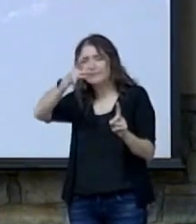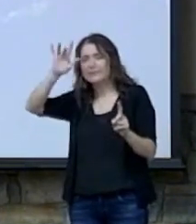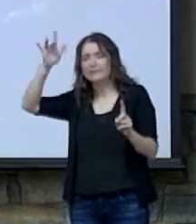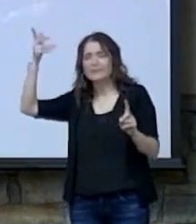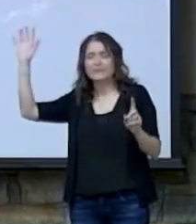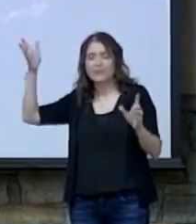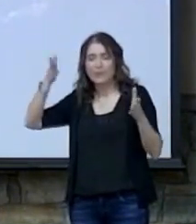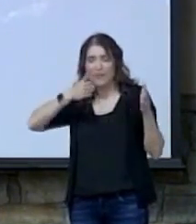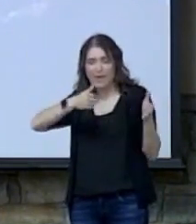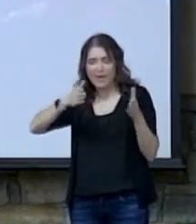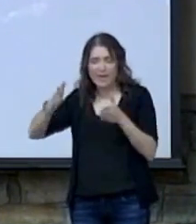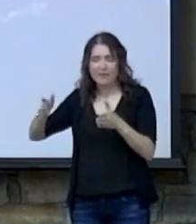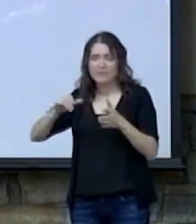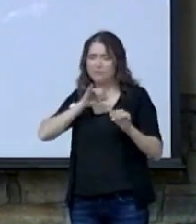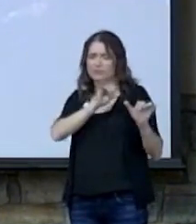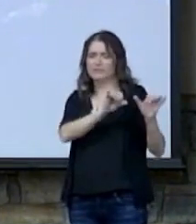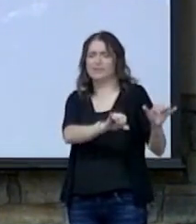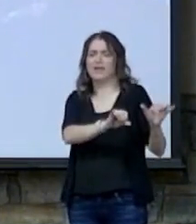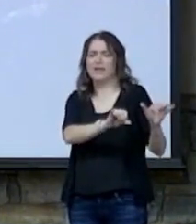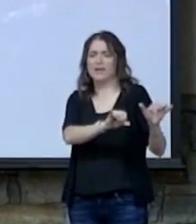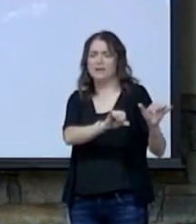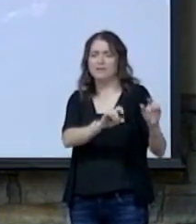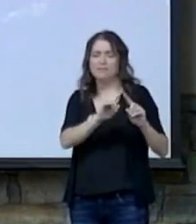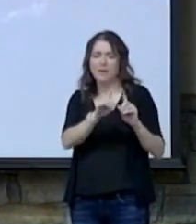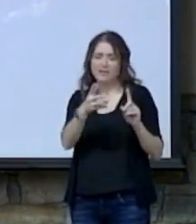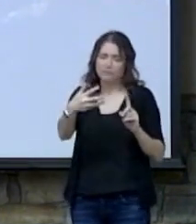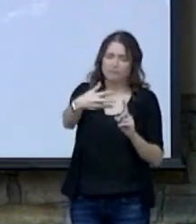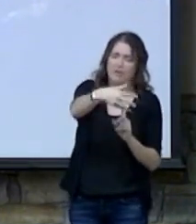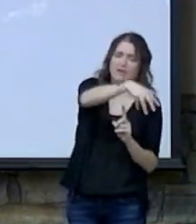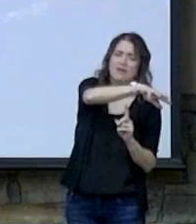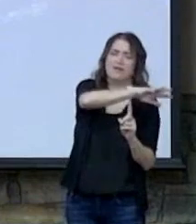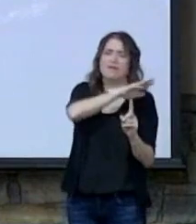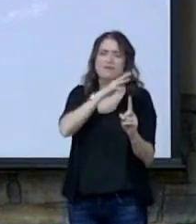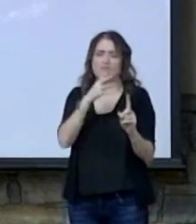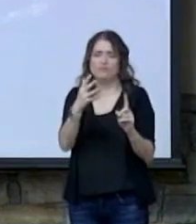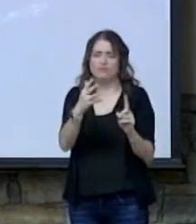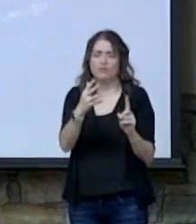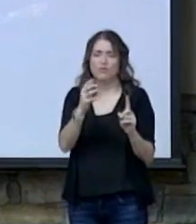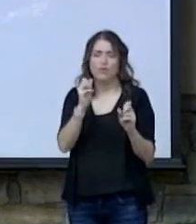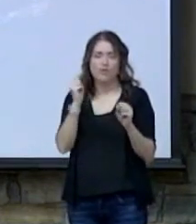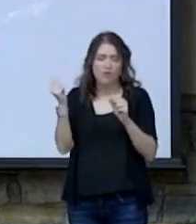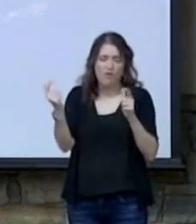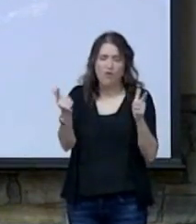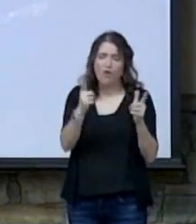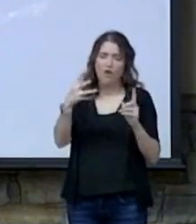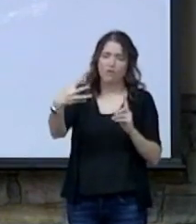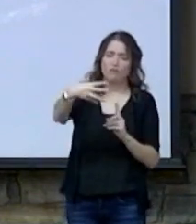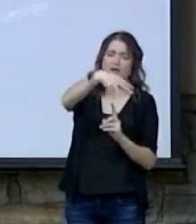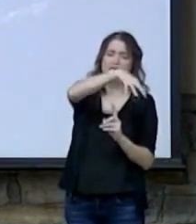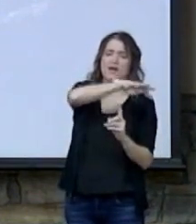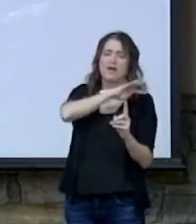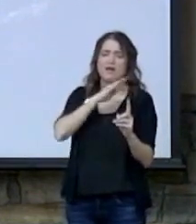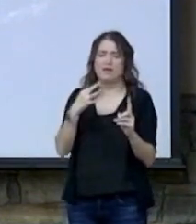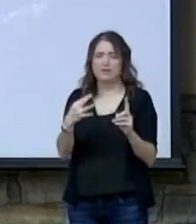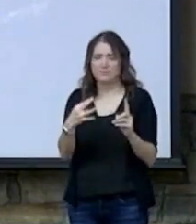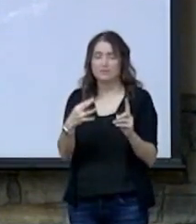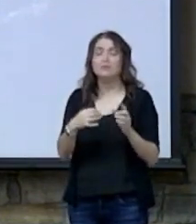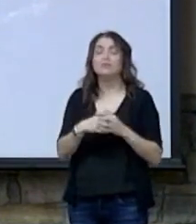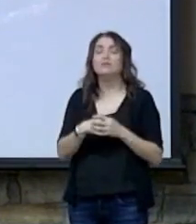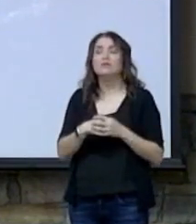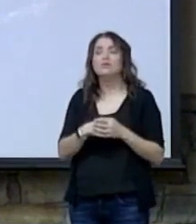They encompass, they completely surround David where they are all around him. We talk about the